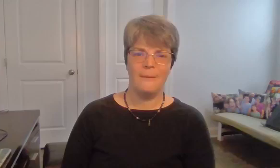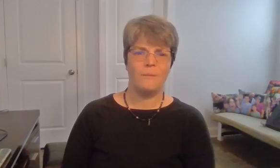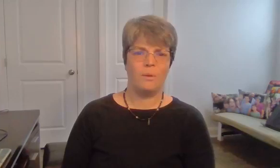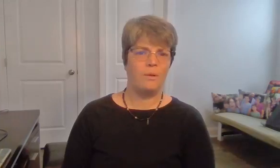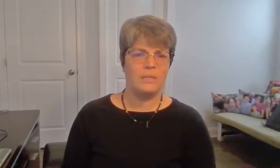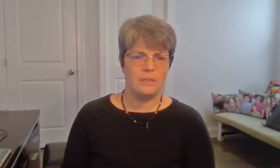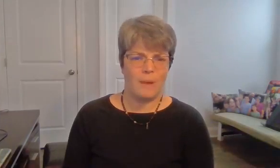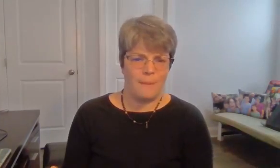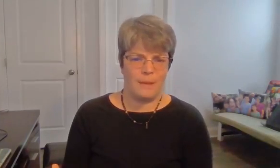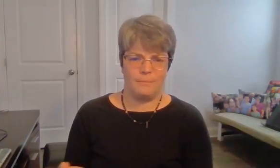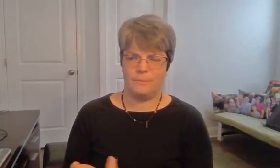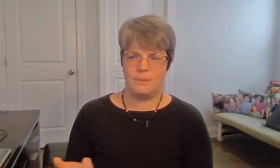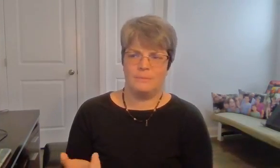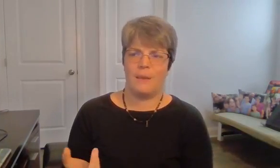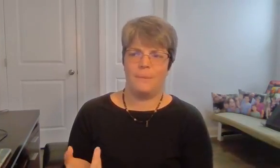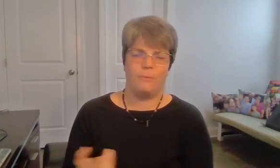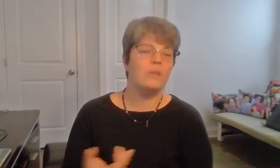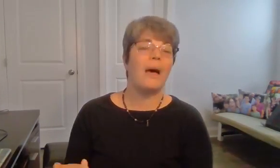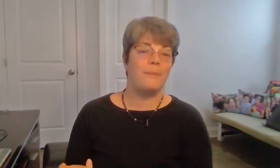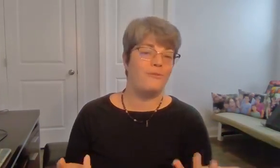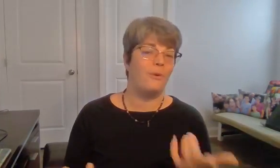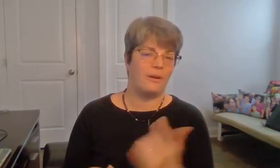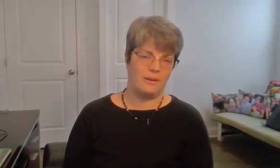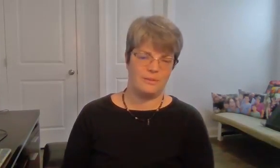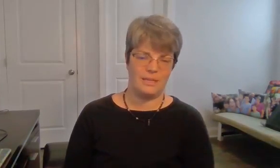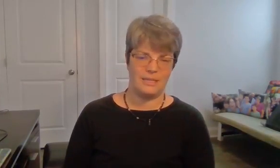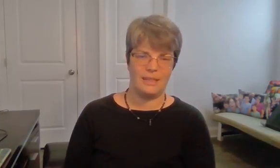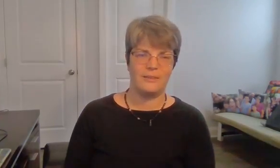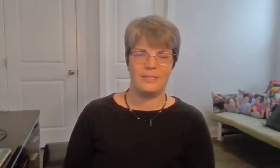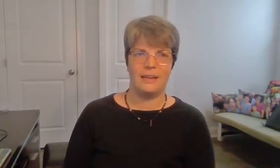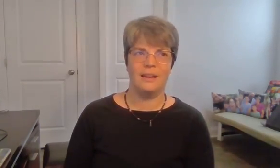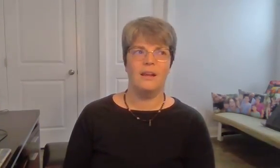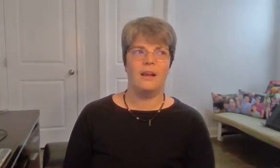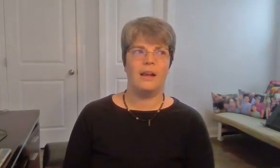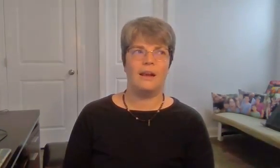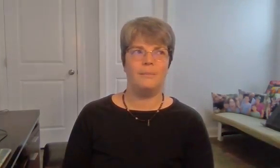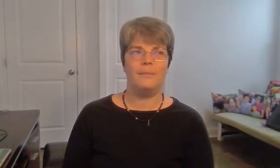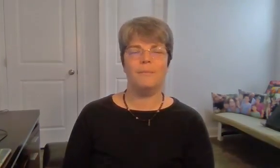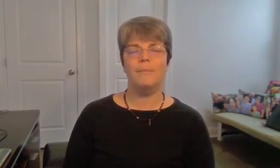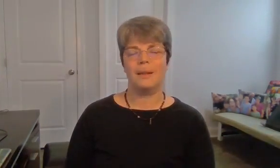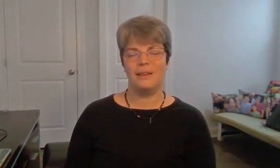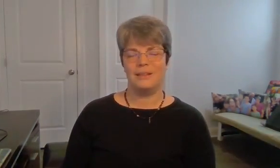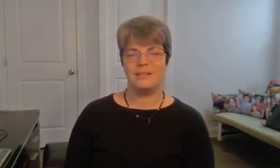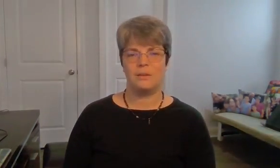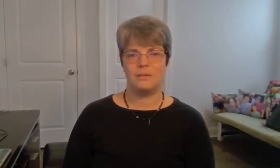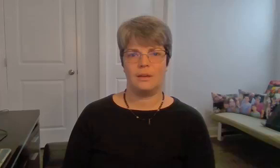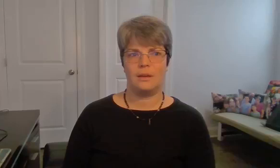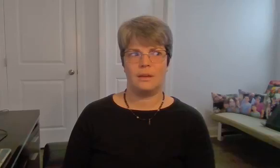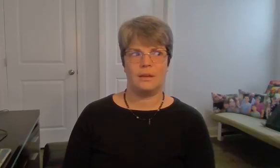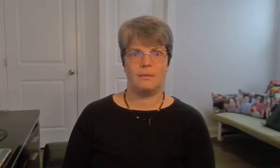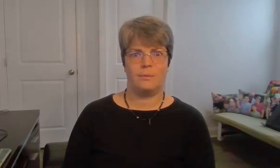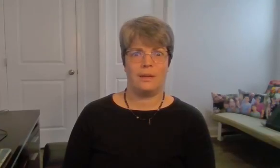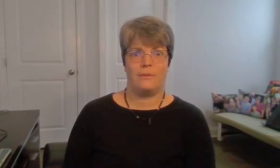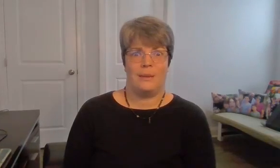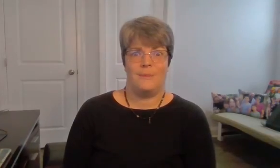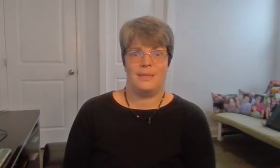Oh, and what's Poppy for? That's what I said. And I said, my littlest goes, whatever Mimi